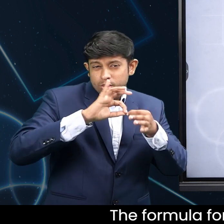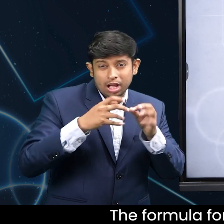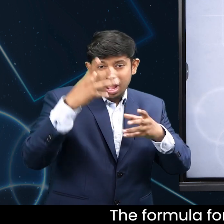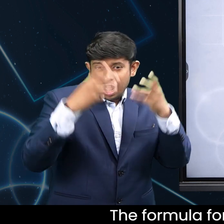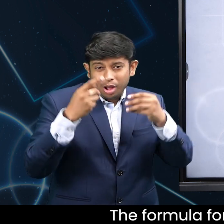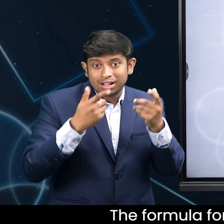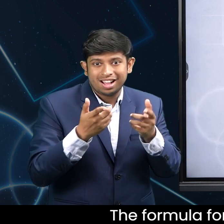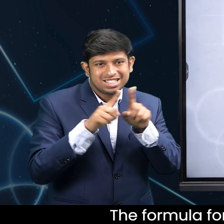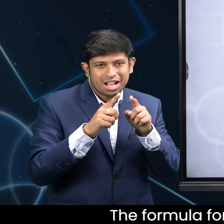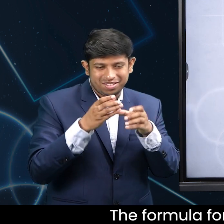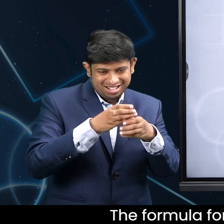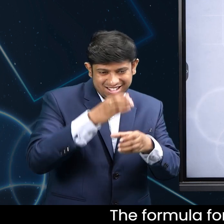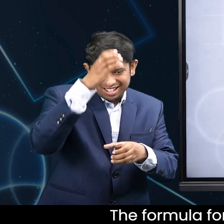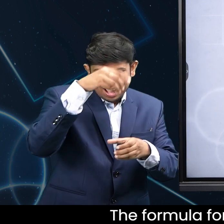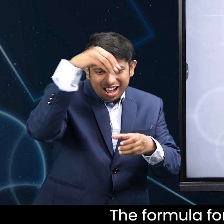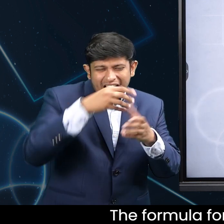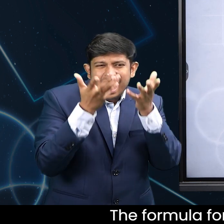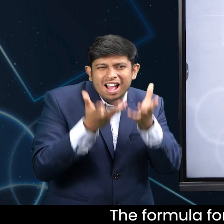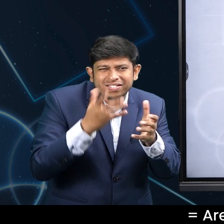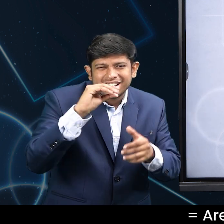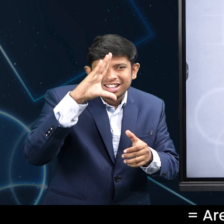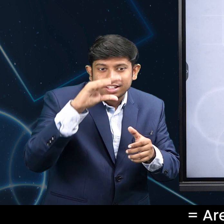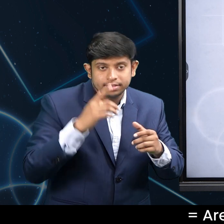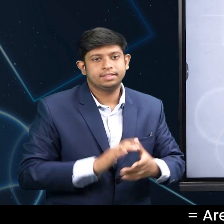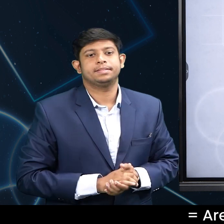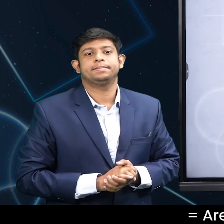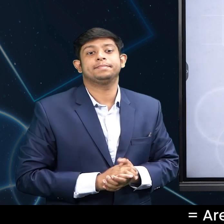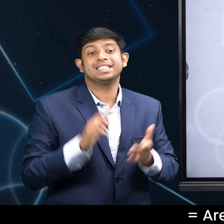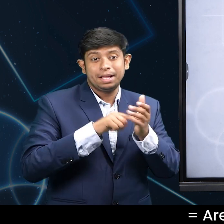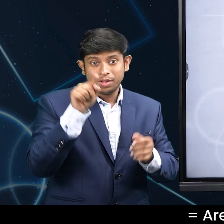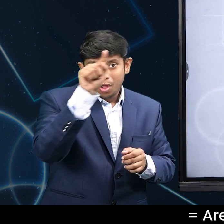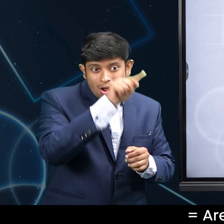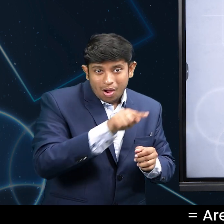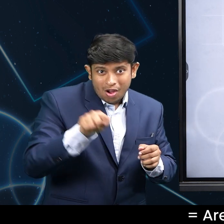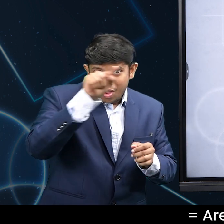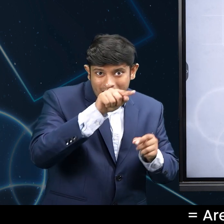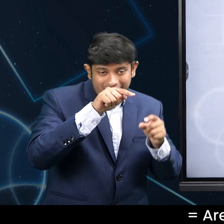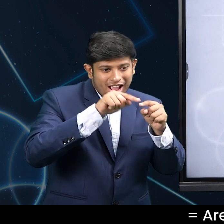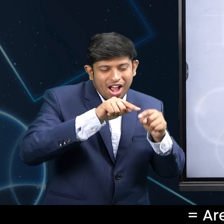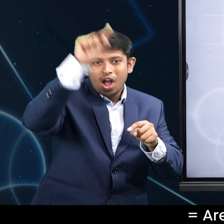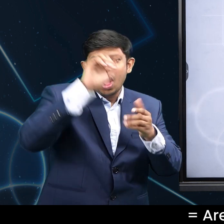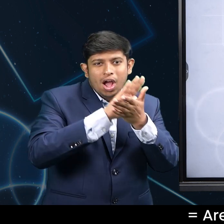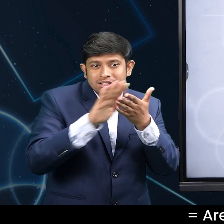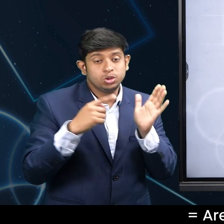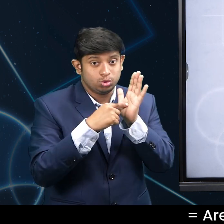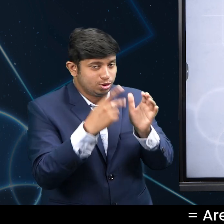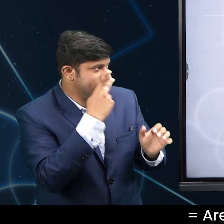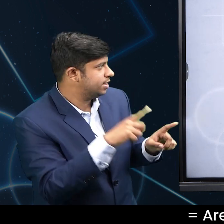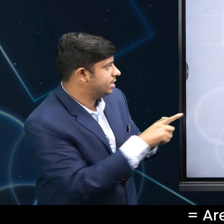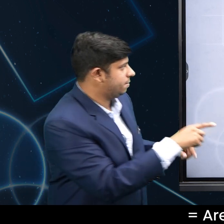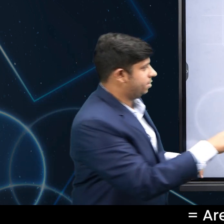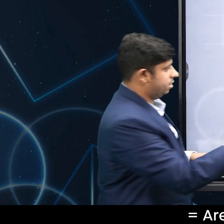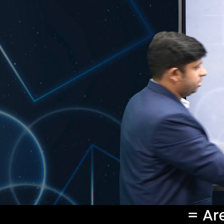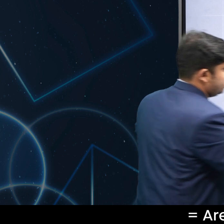The formula for calculating the volume of a cylinder is equal to area of circle into height, which